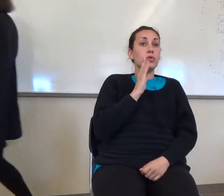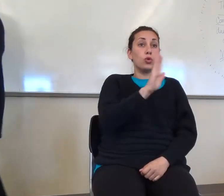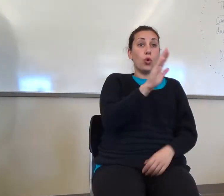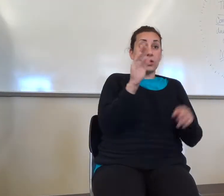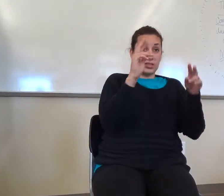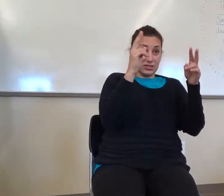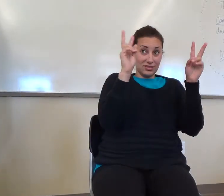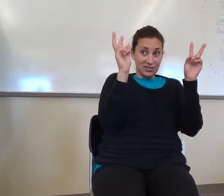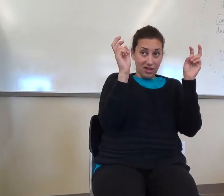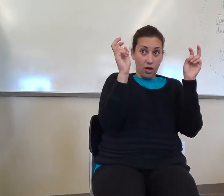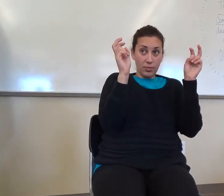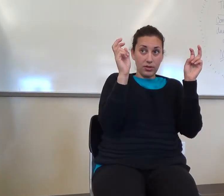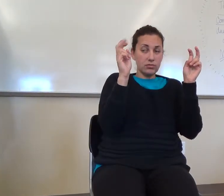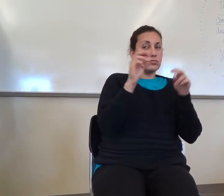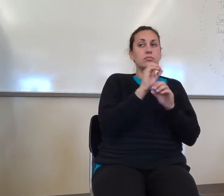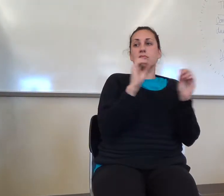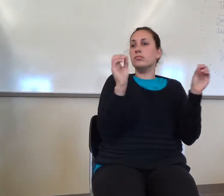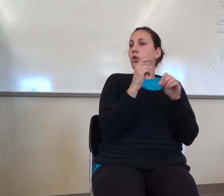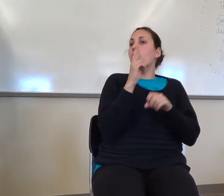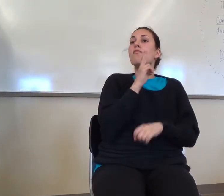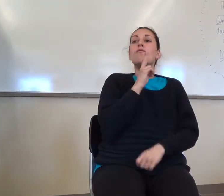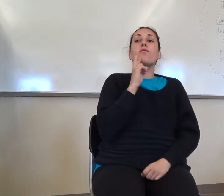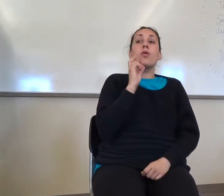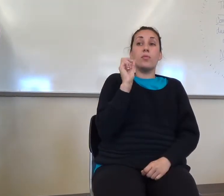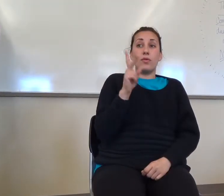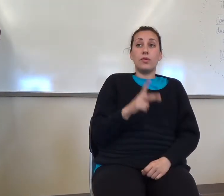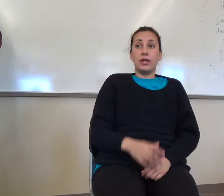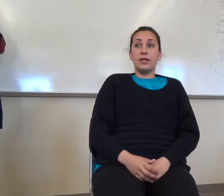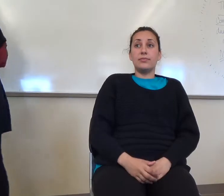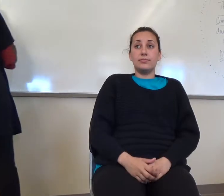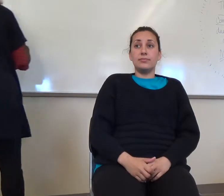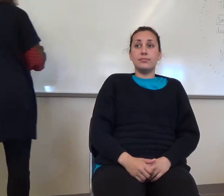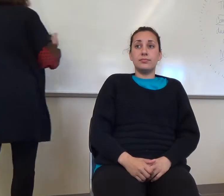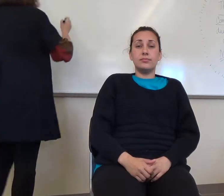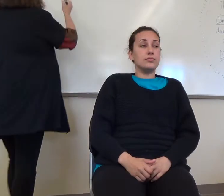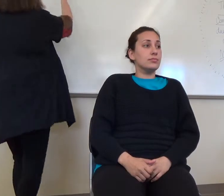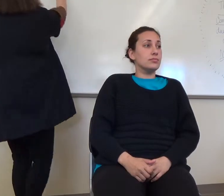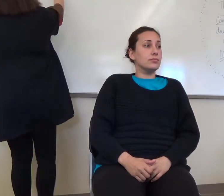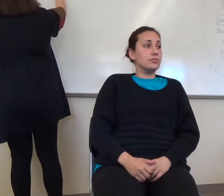that goes back to our complete sentences. The topic